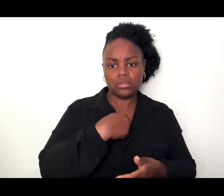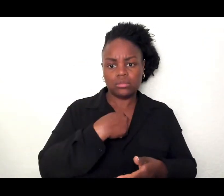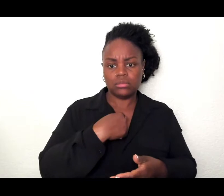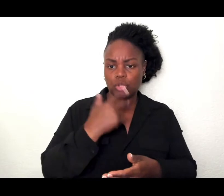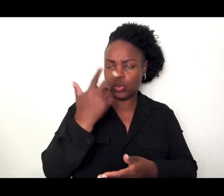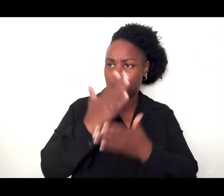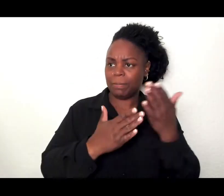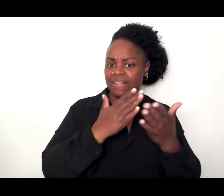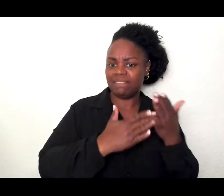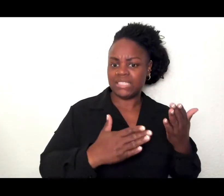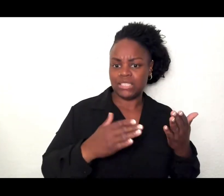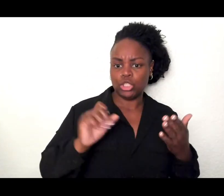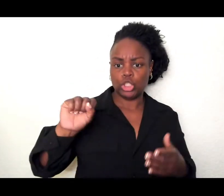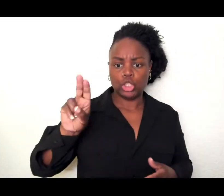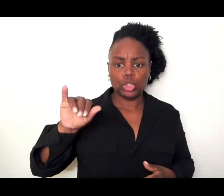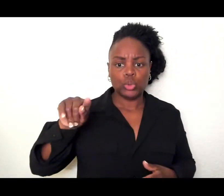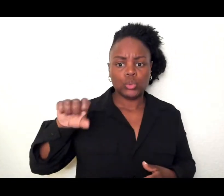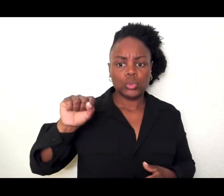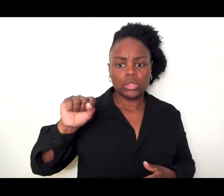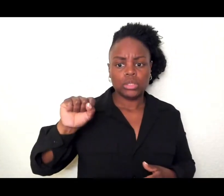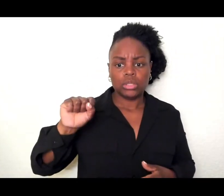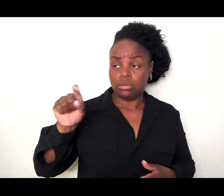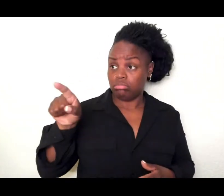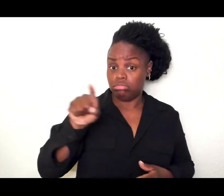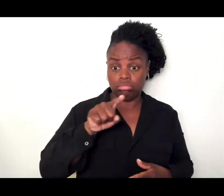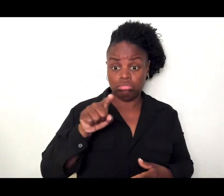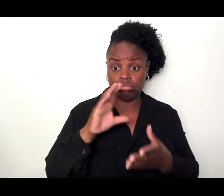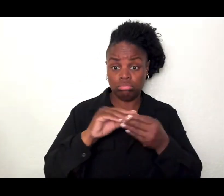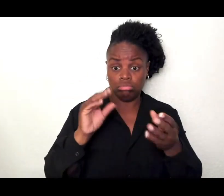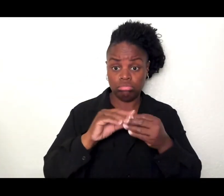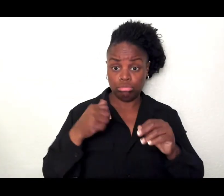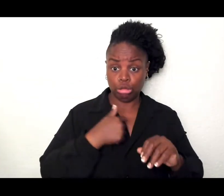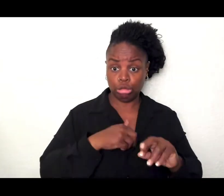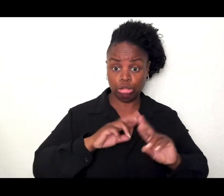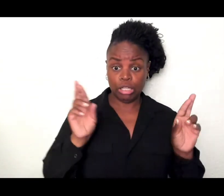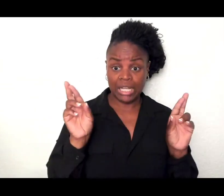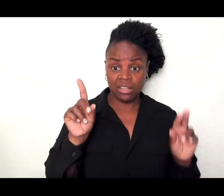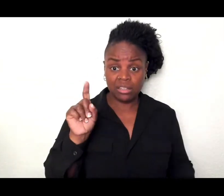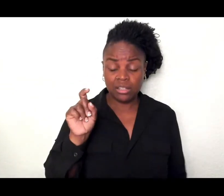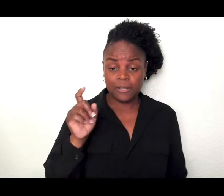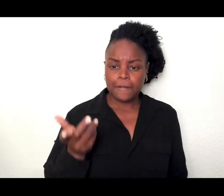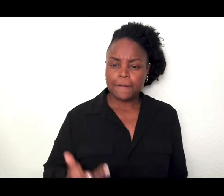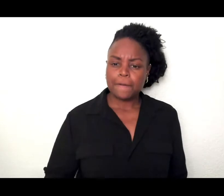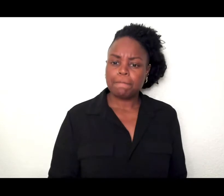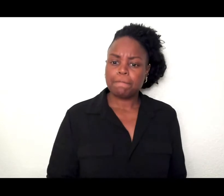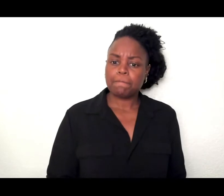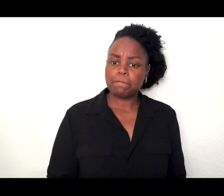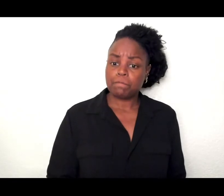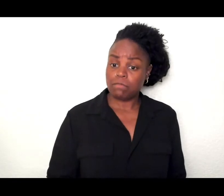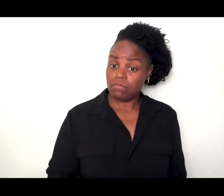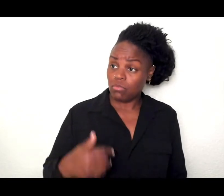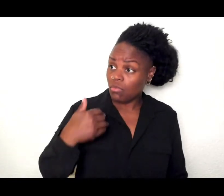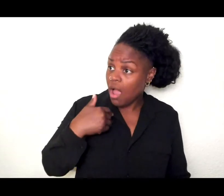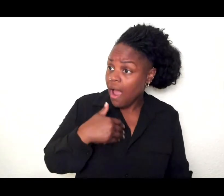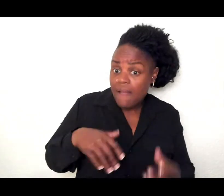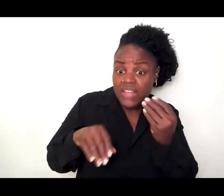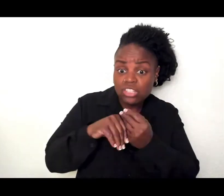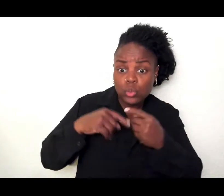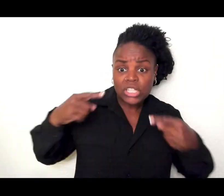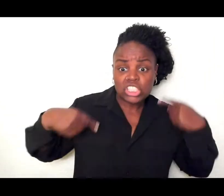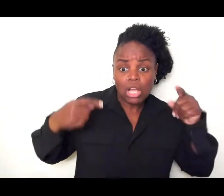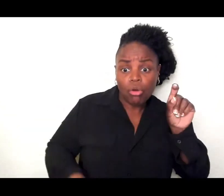us in their 3-piece suits, asking if we are ready. Do we have